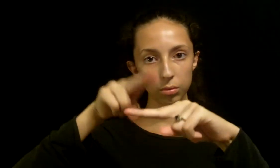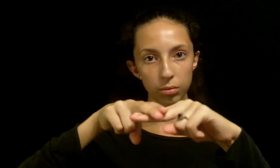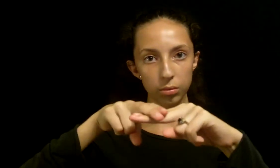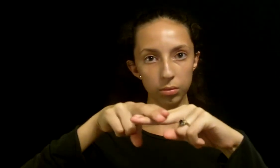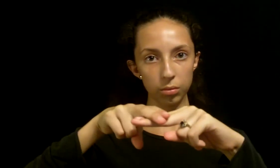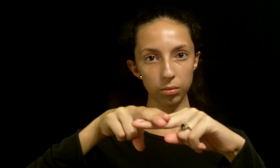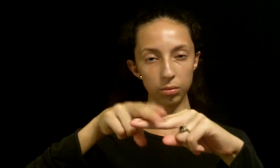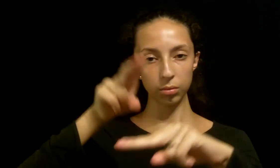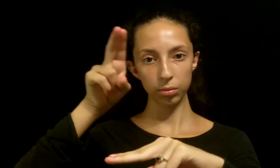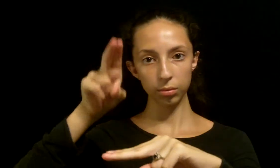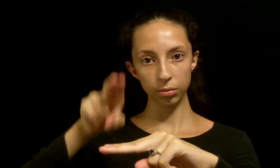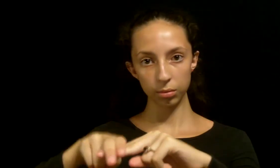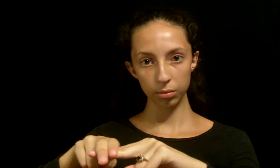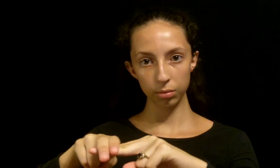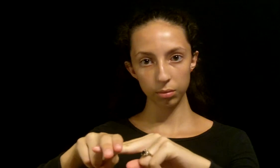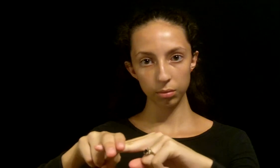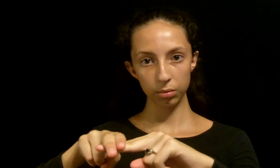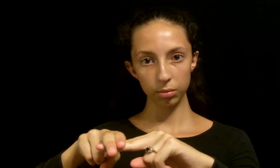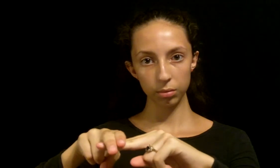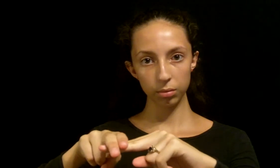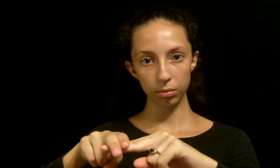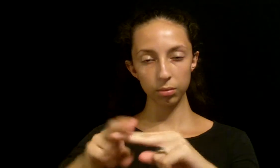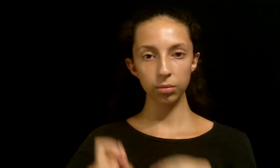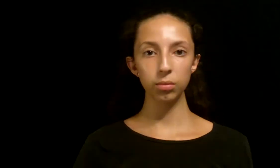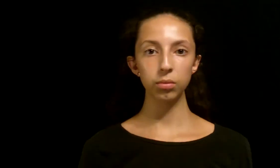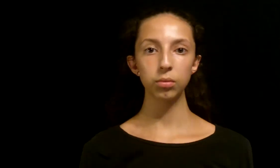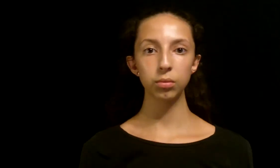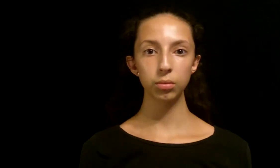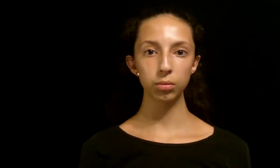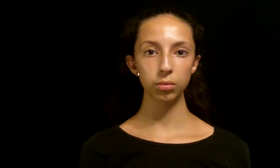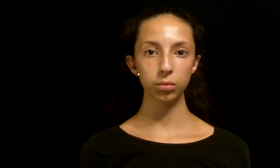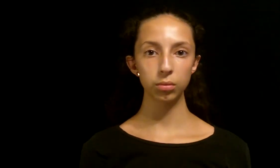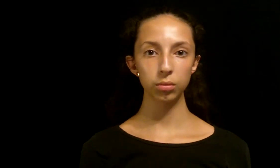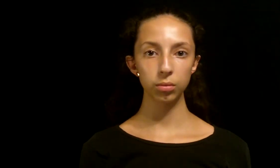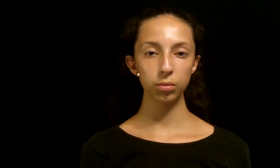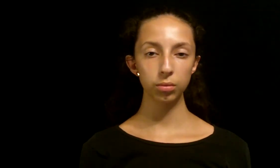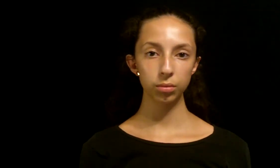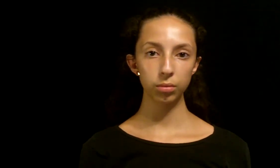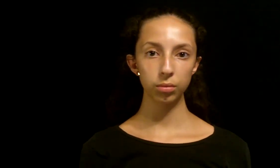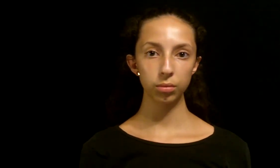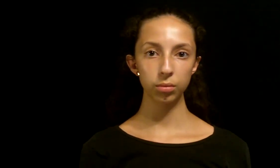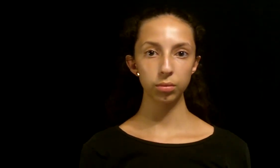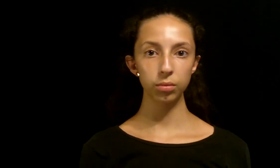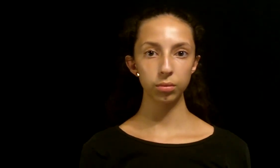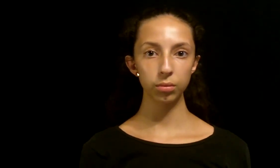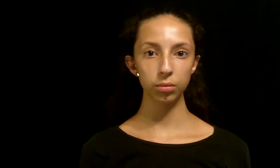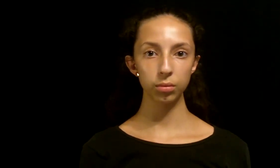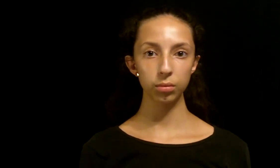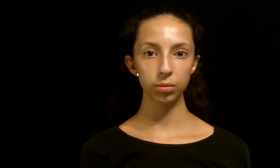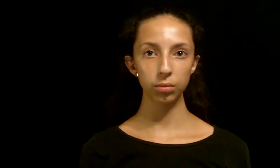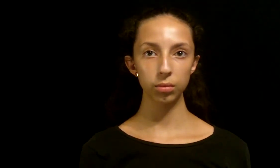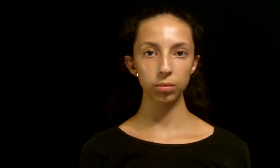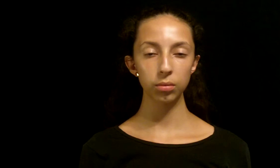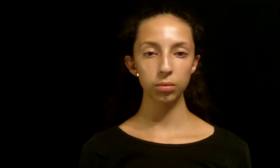and sit. If I want a person, like a child, to sit, you do it one time.